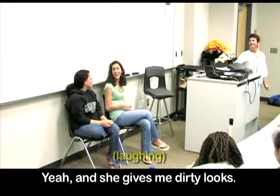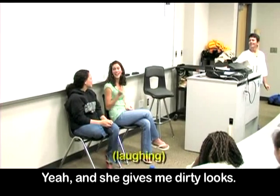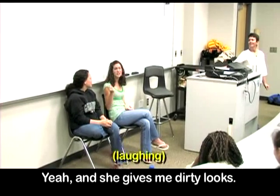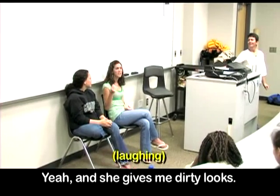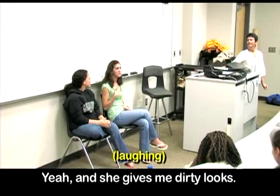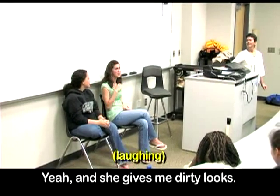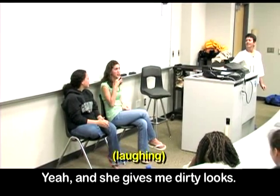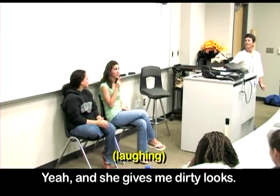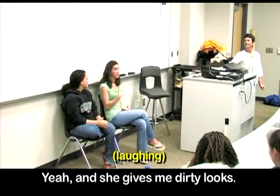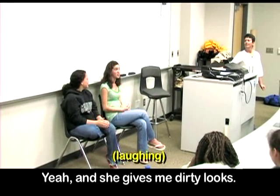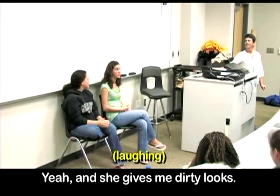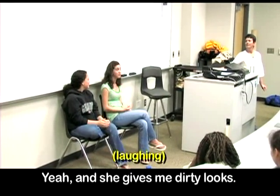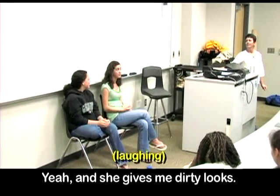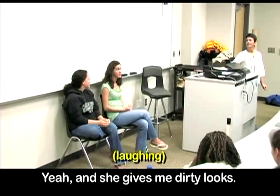And she gives me dirty looks.